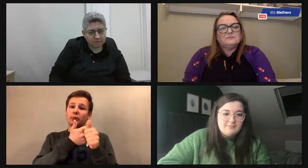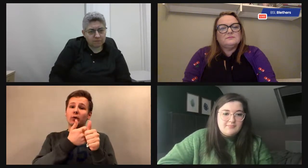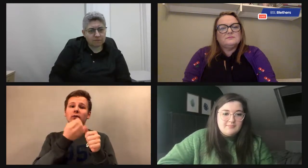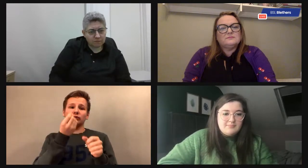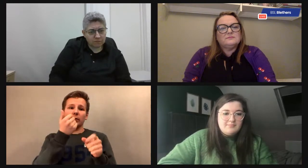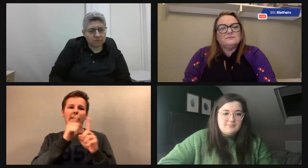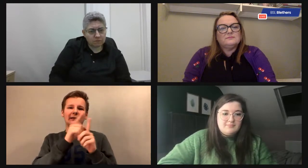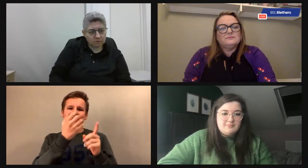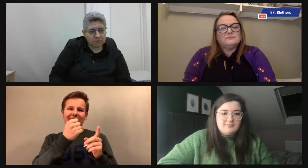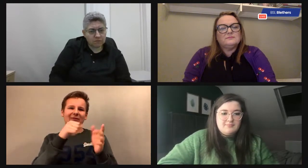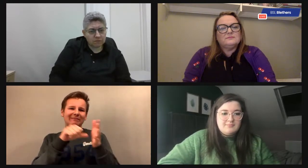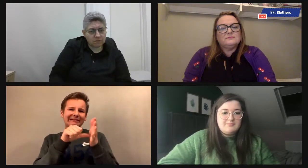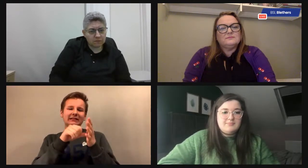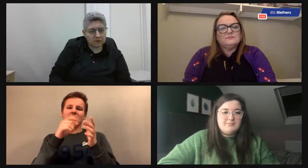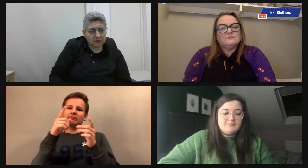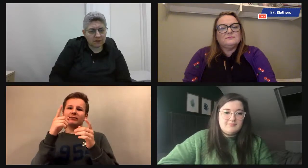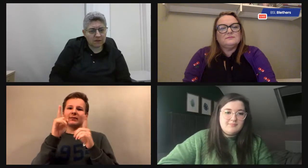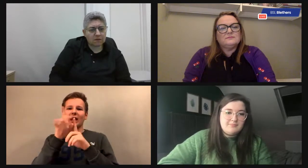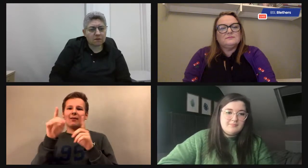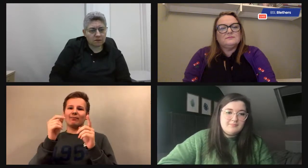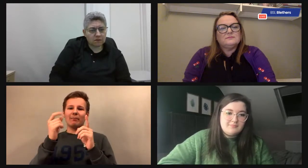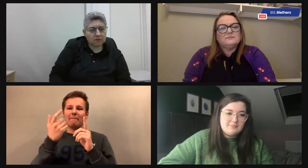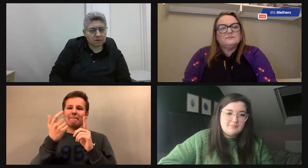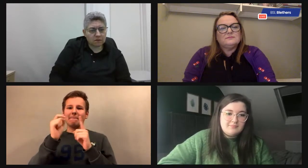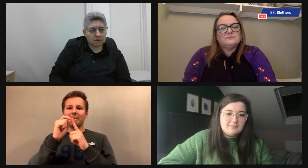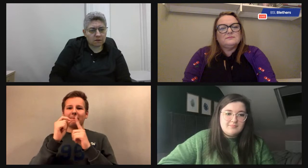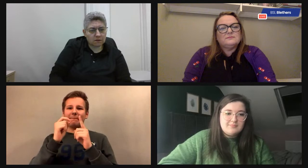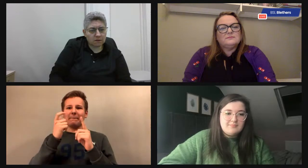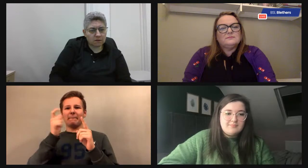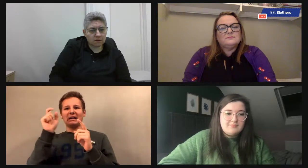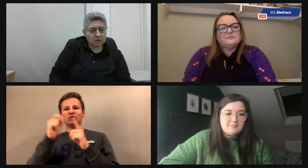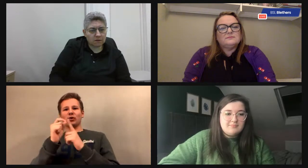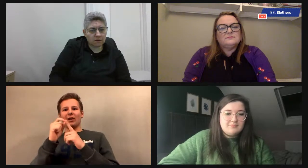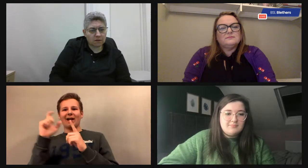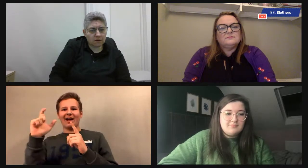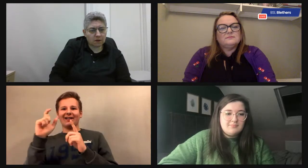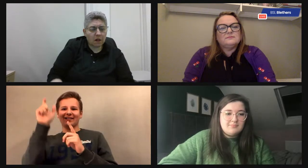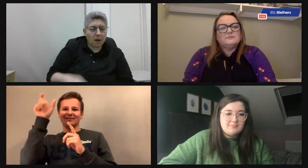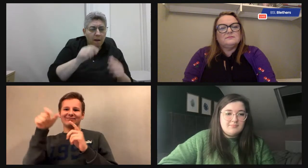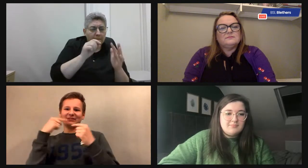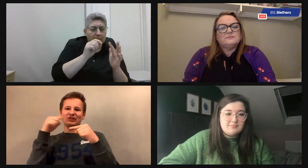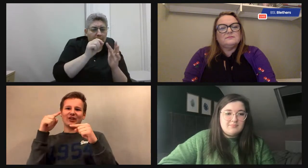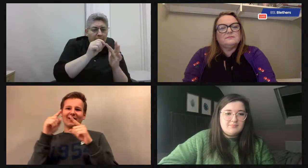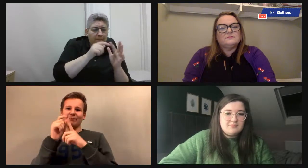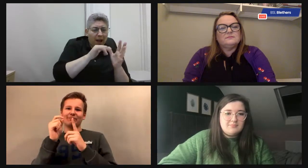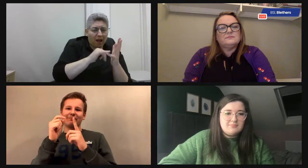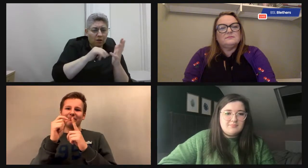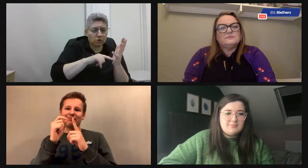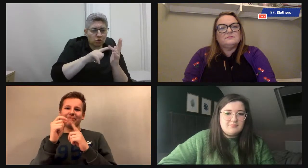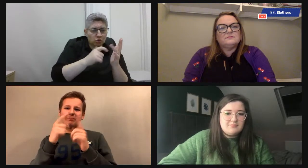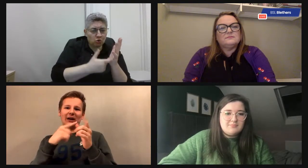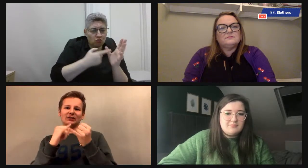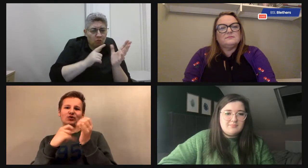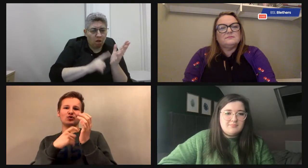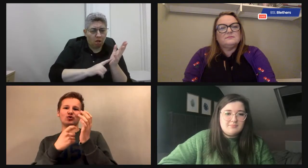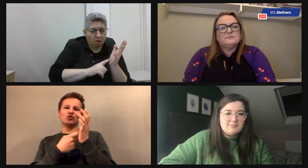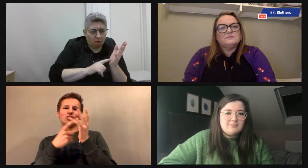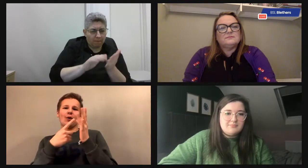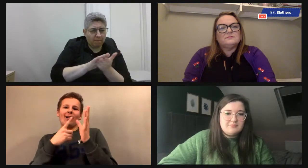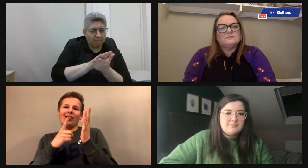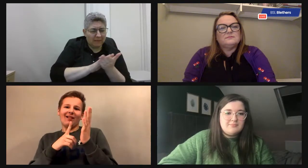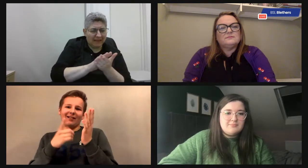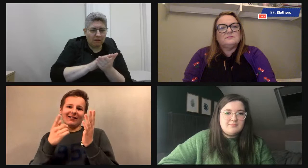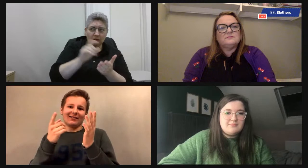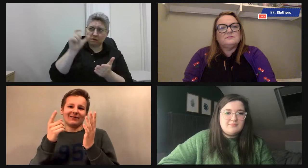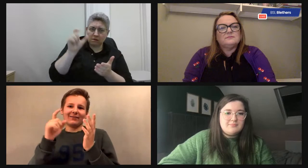Oh, definitely I've had support. You know, if you've got any issues, your pastoral care teacher. Sorry, so